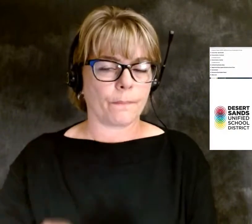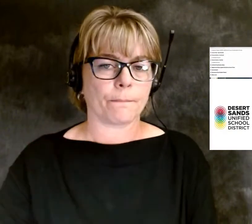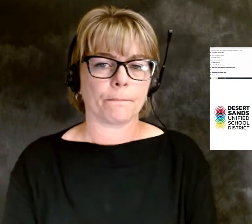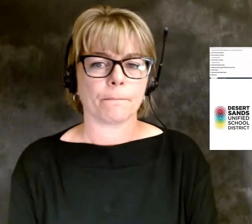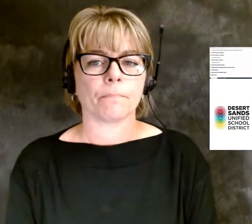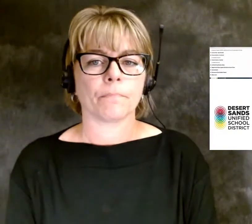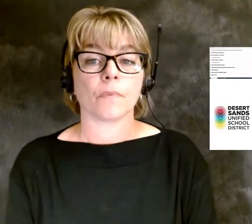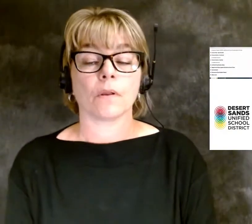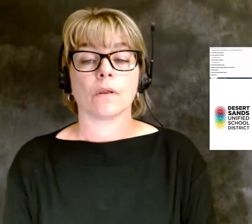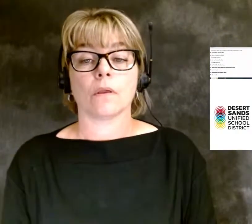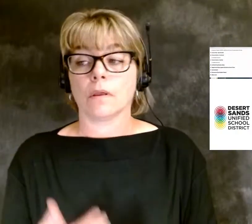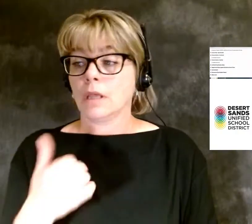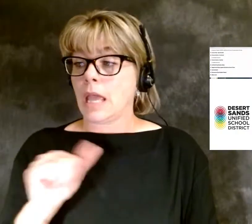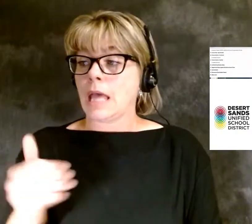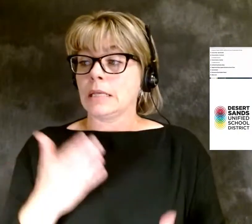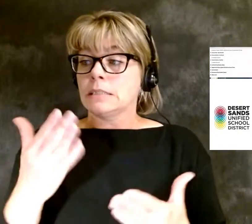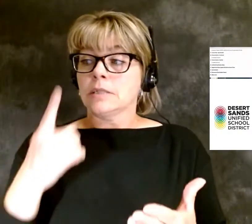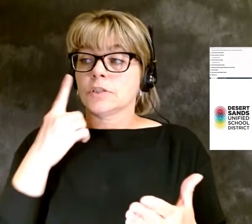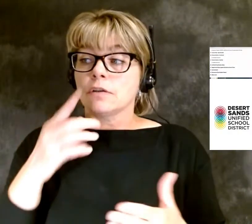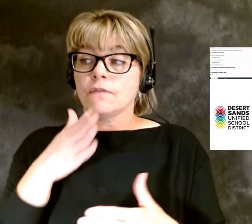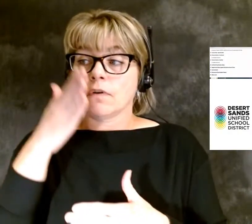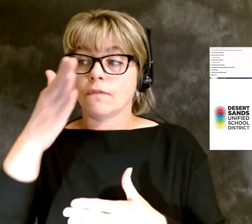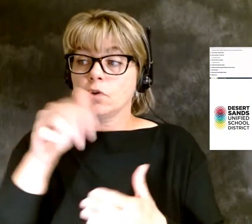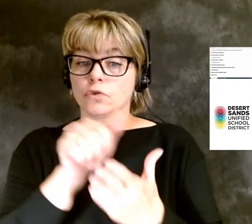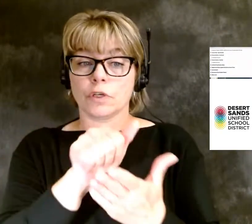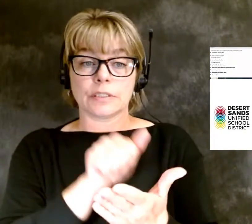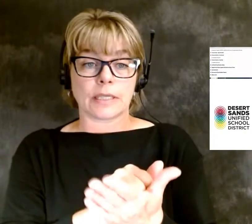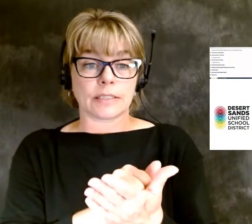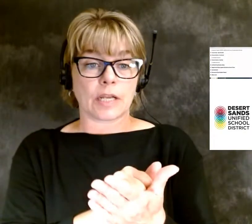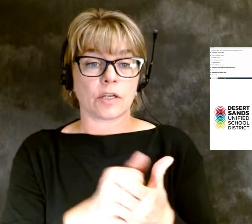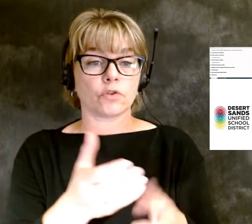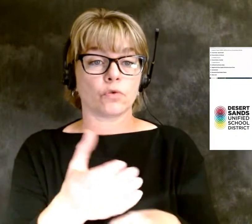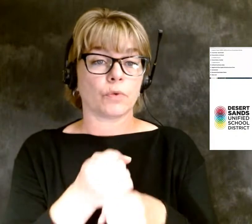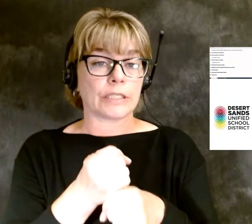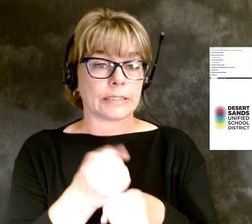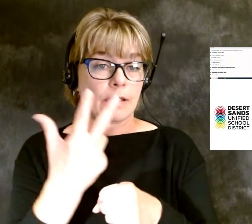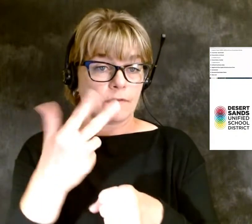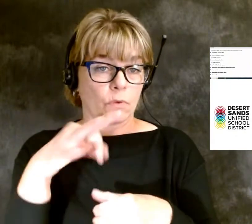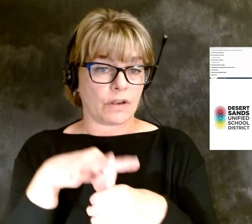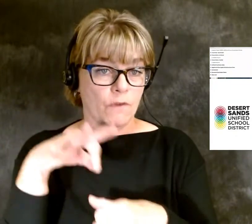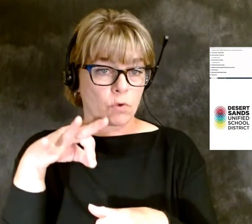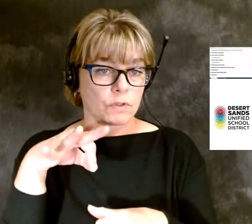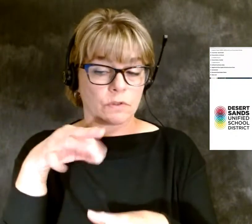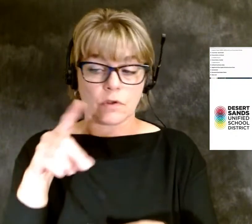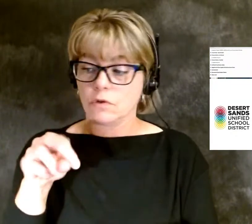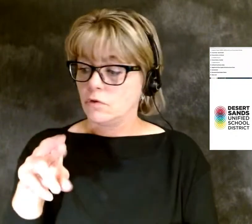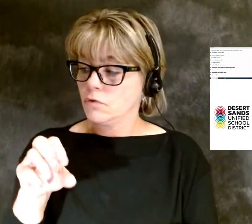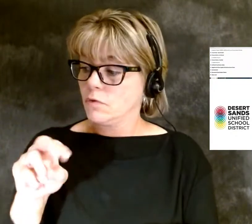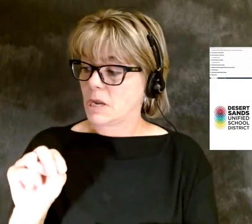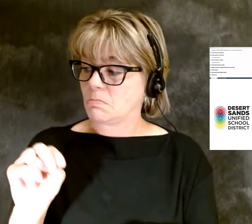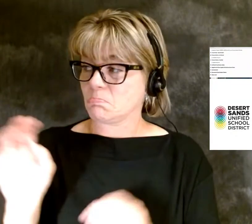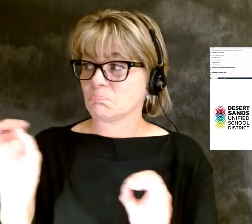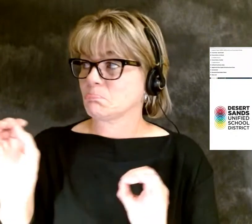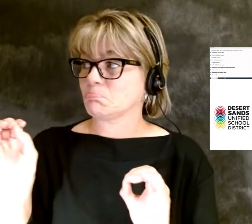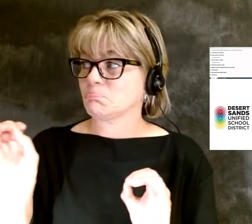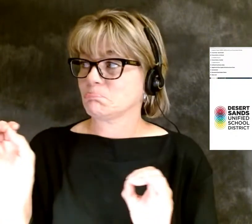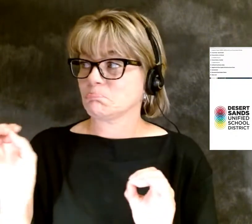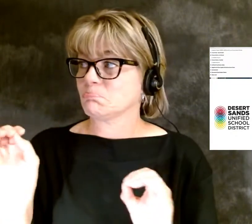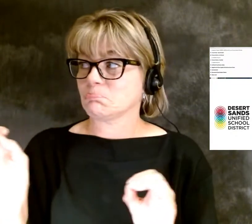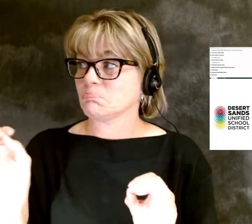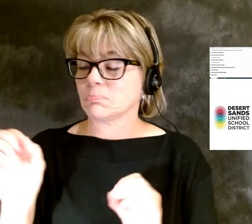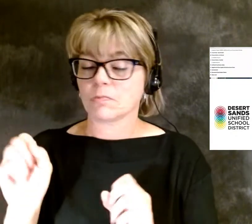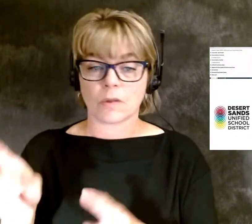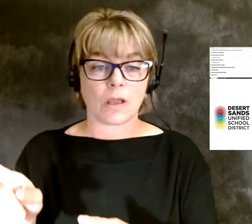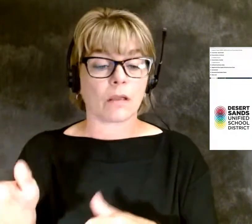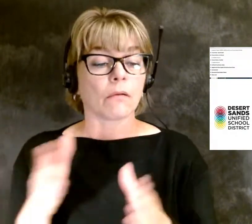Okay, suggestions for future agendas that receive at least 3 votes. Mr. Duran? No, I have nothing this evening. Okay.